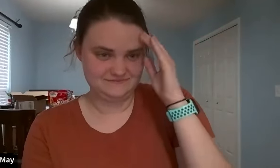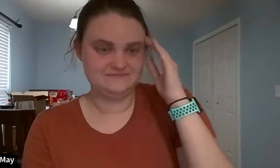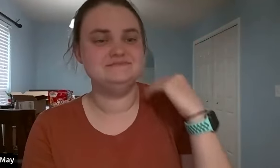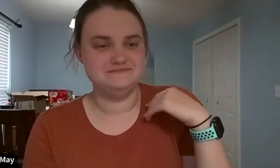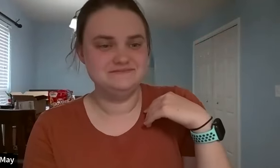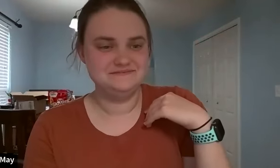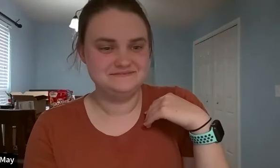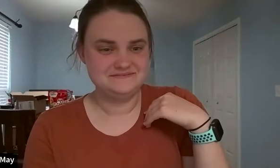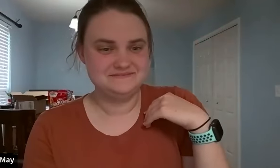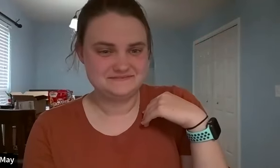Mm-hmm.